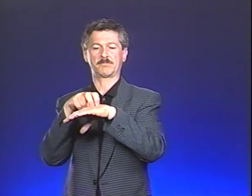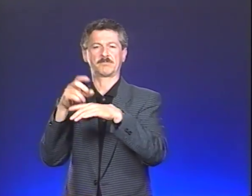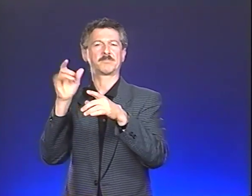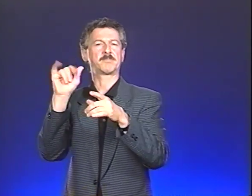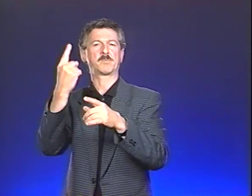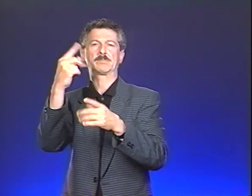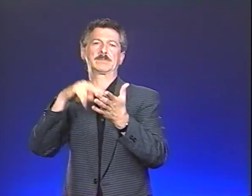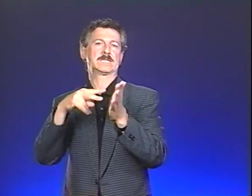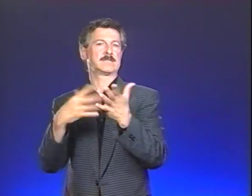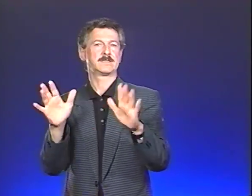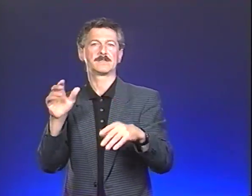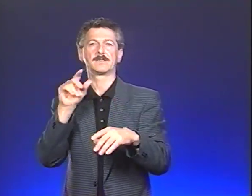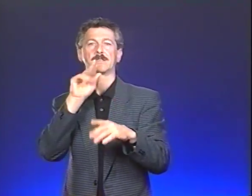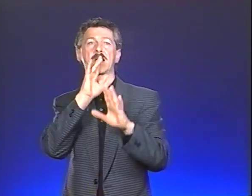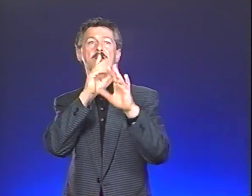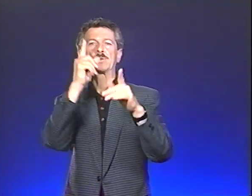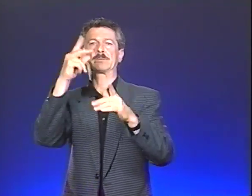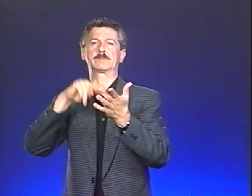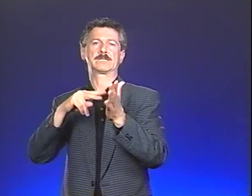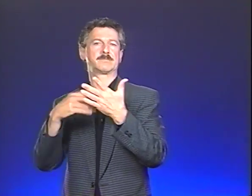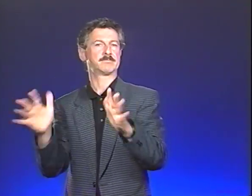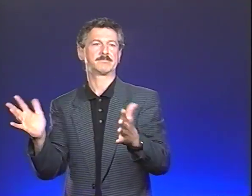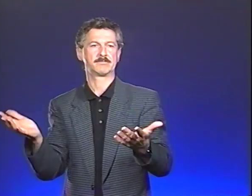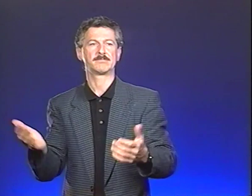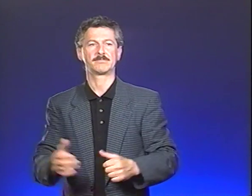This feature does not hold true for the other communication systems.